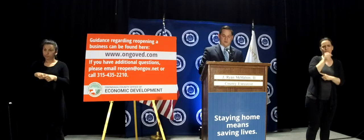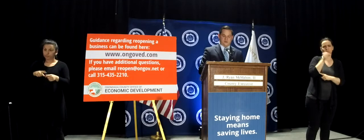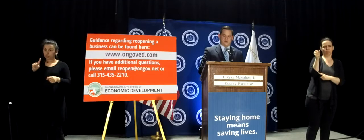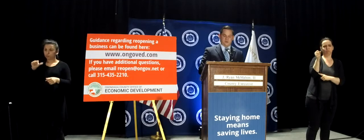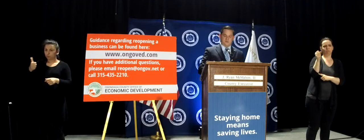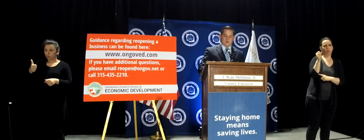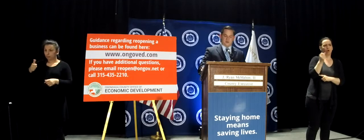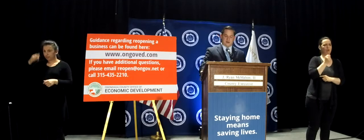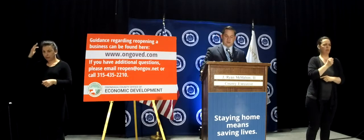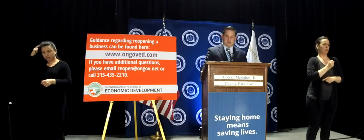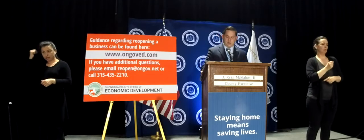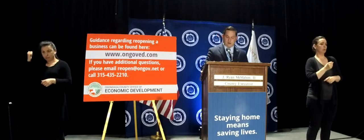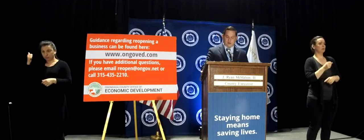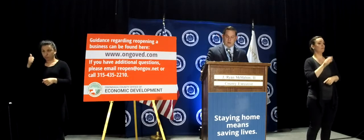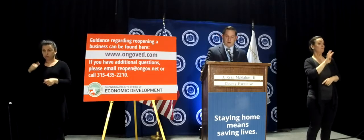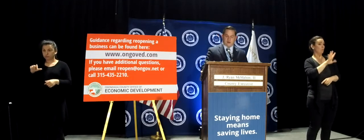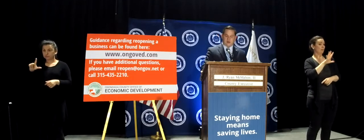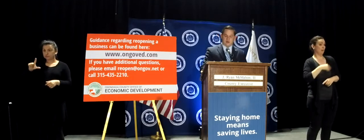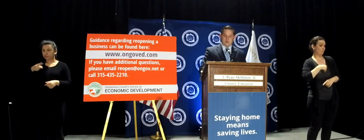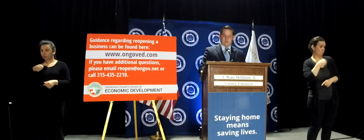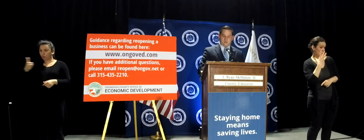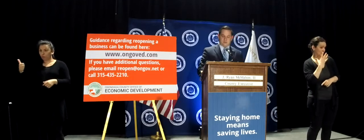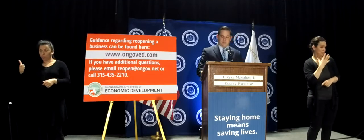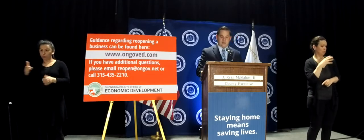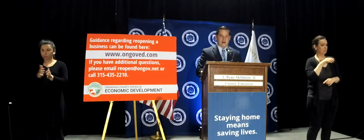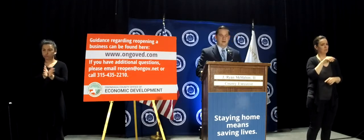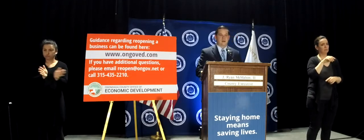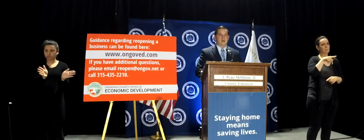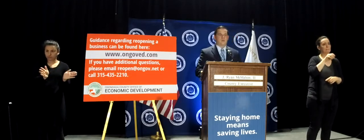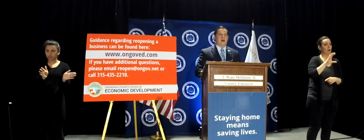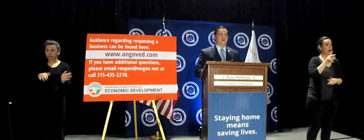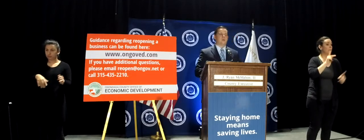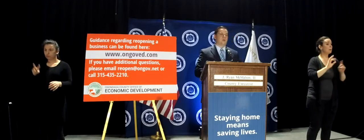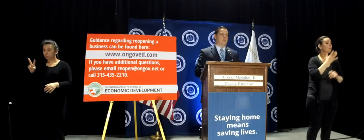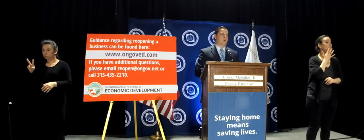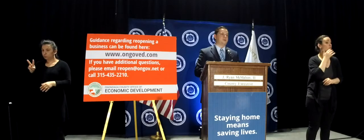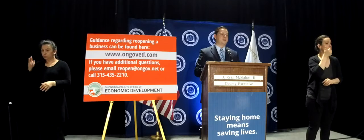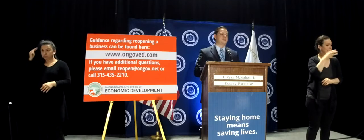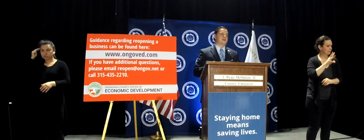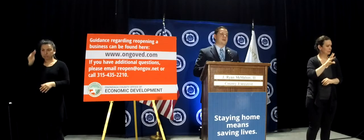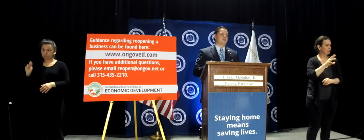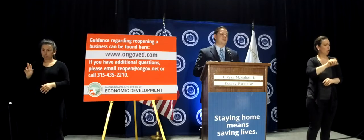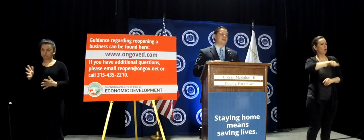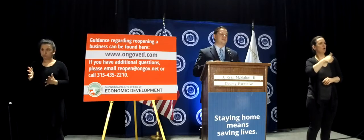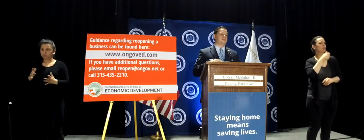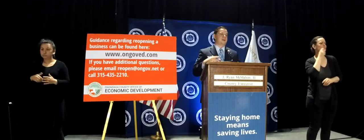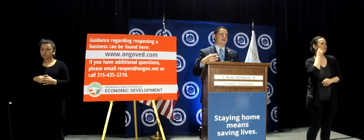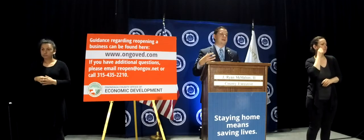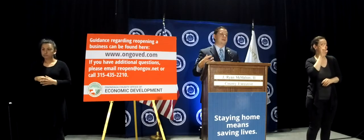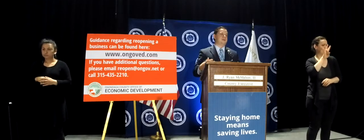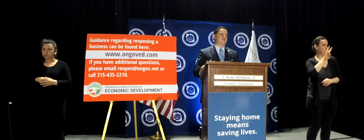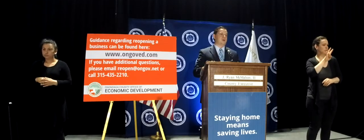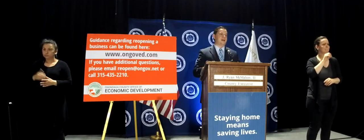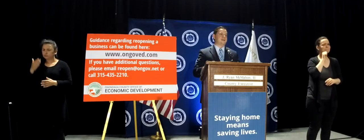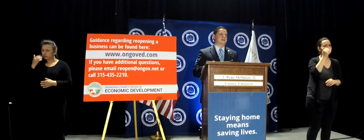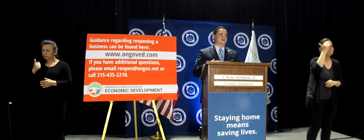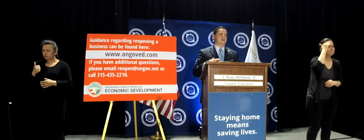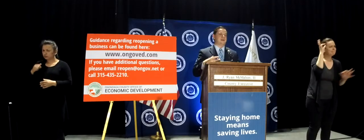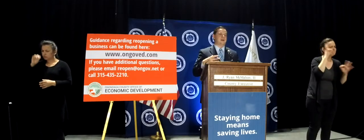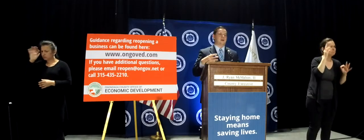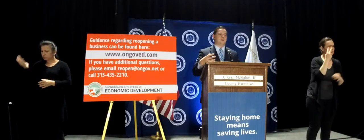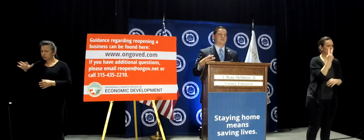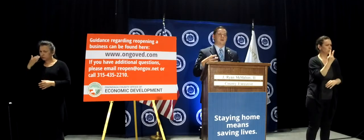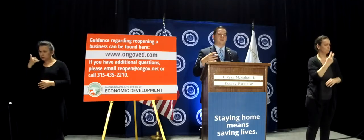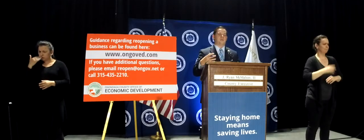another race, and 2 have declined to share their data. Why do we report this? Because there's been trends